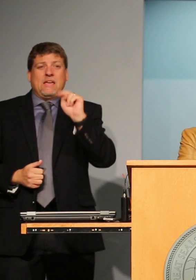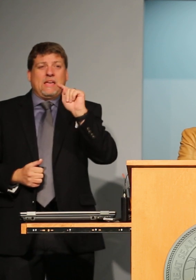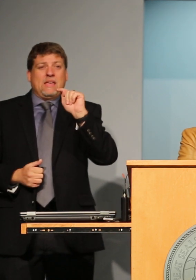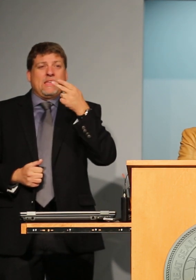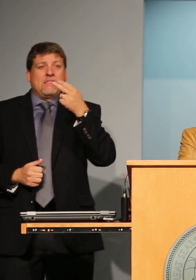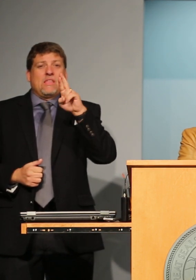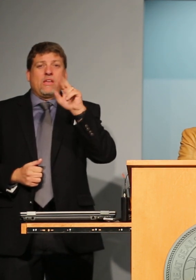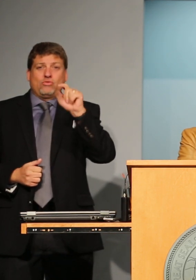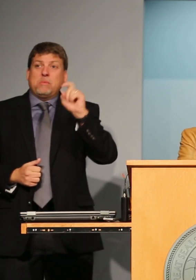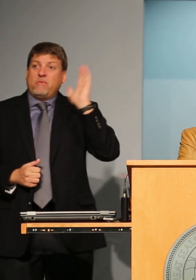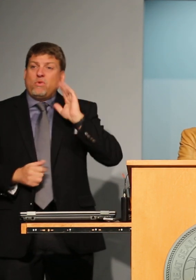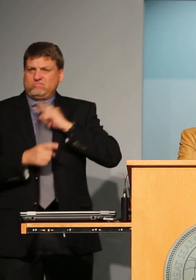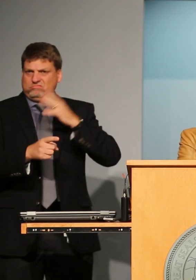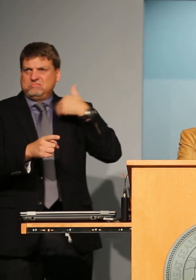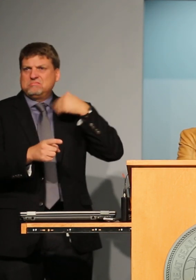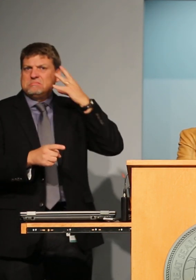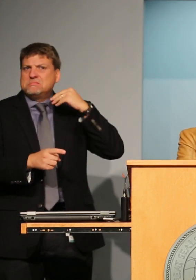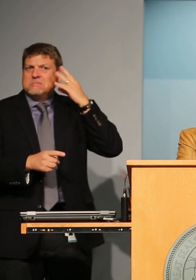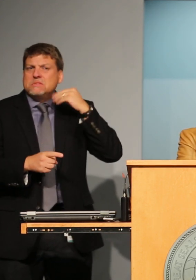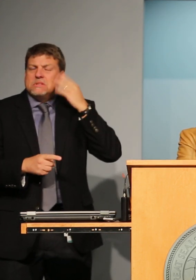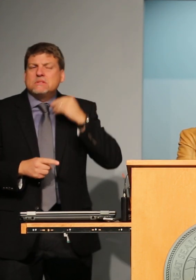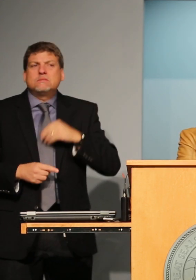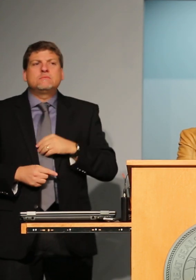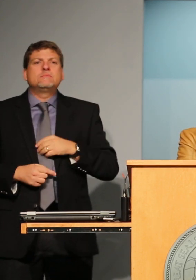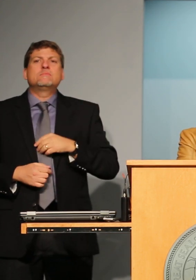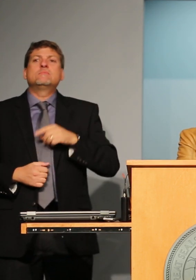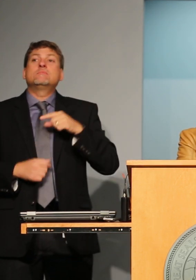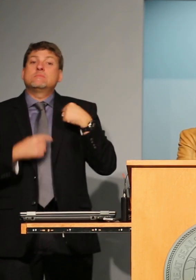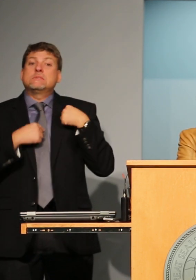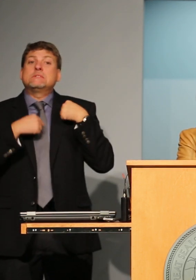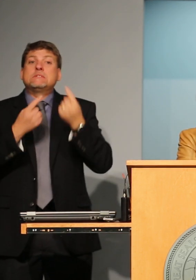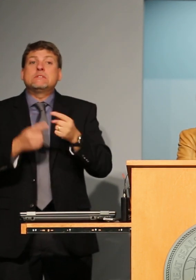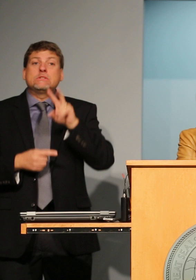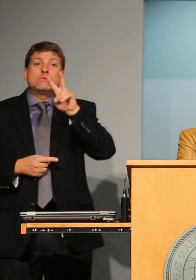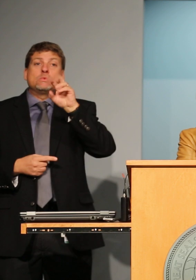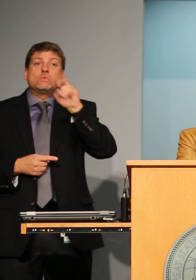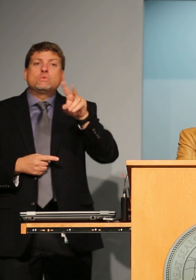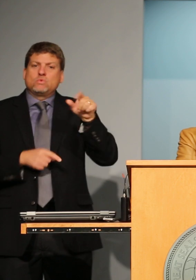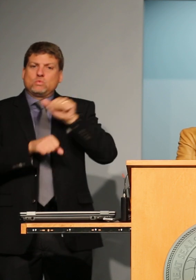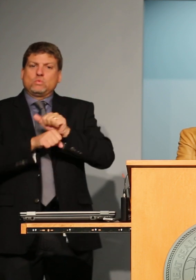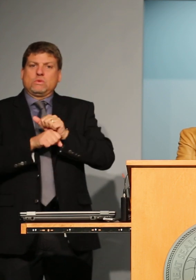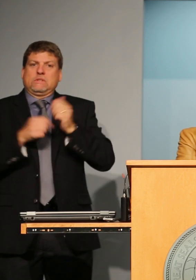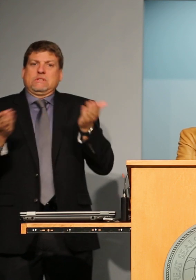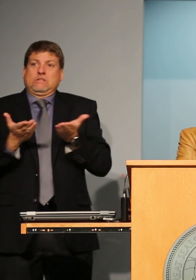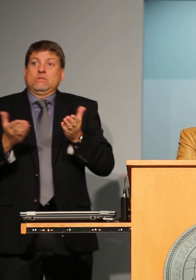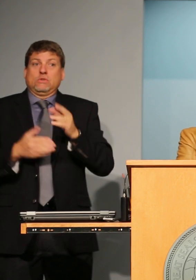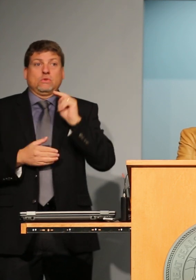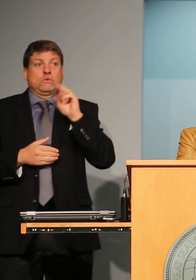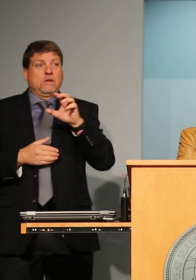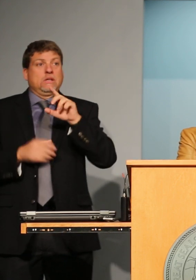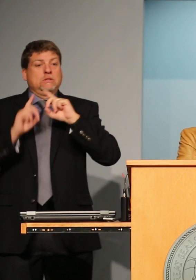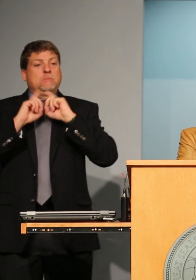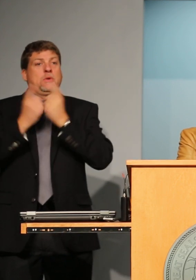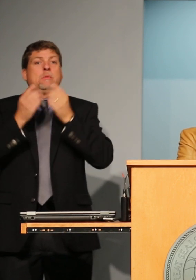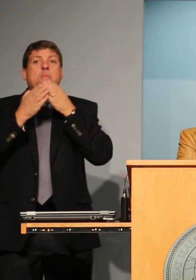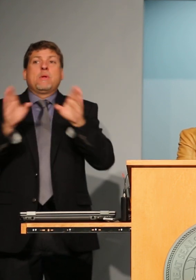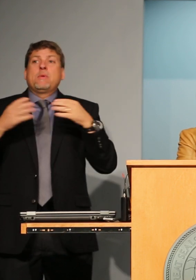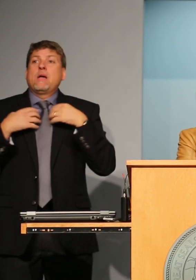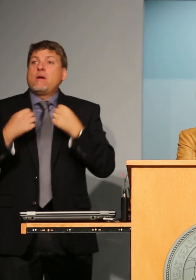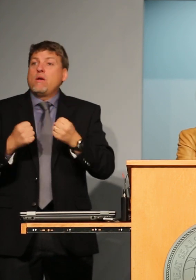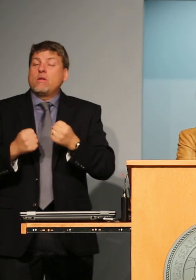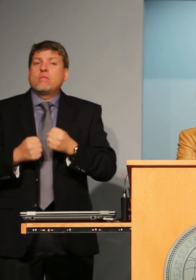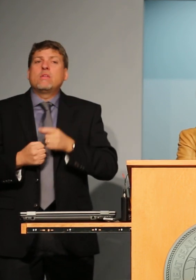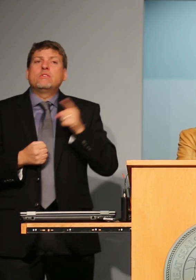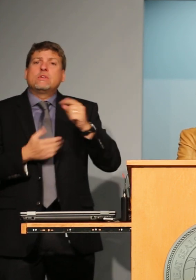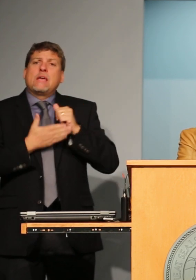She has worked in the department's Division of Public Health since 2002 and assisted with the state's response